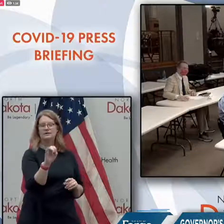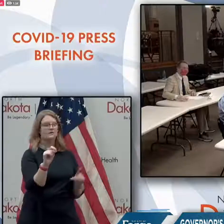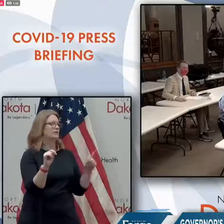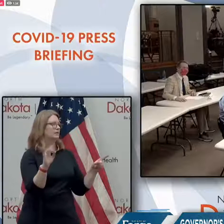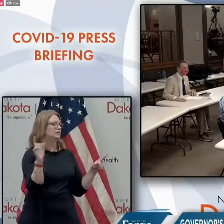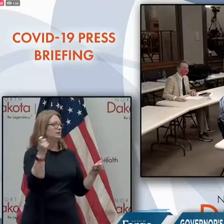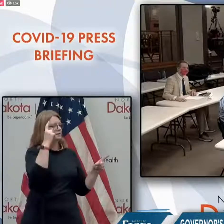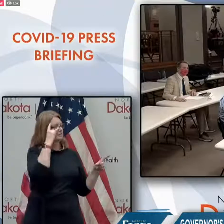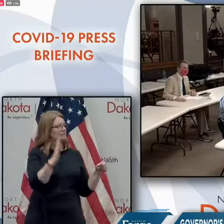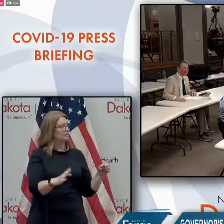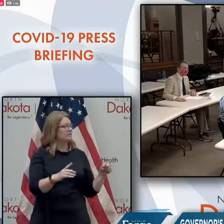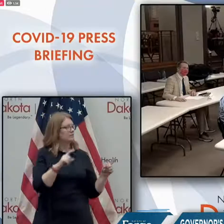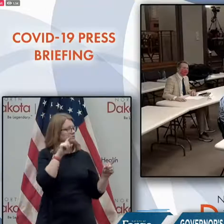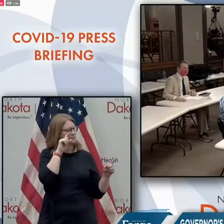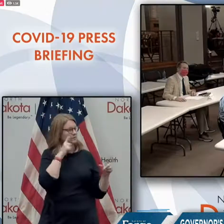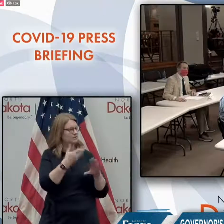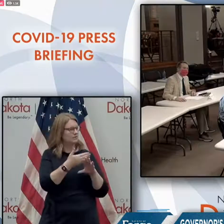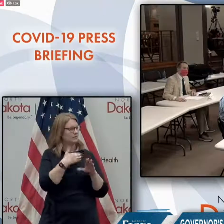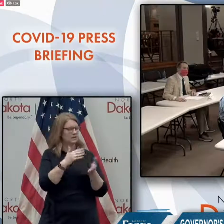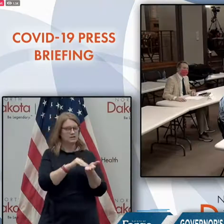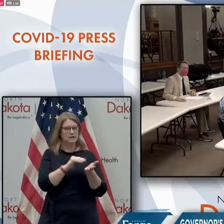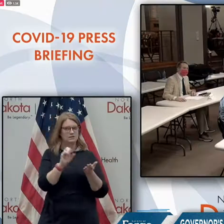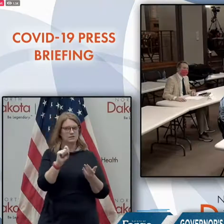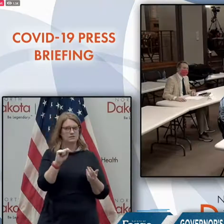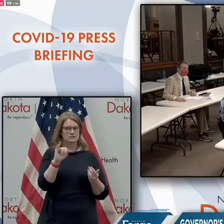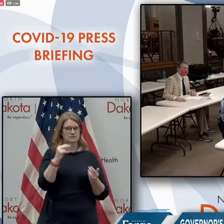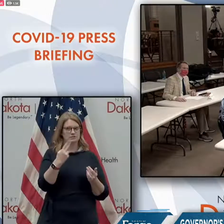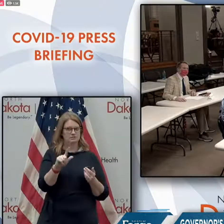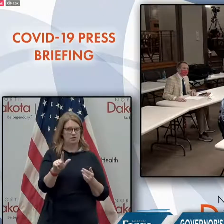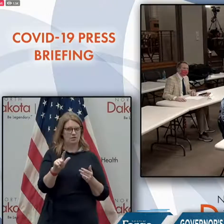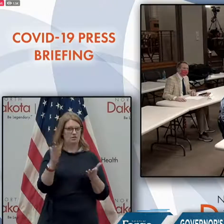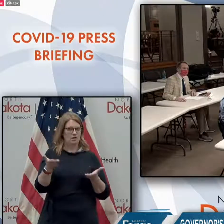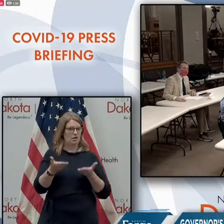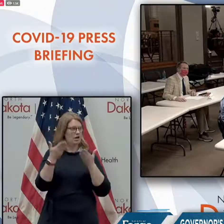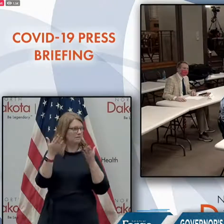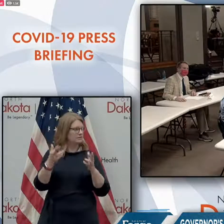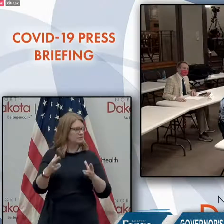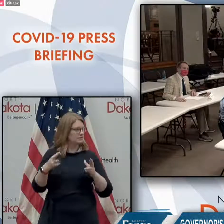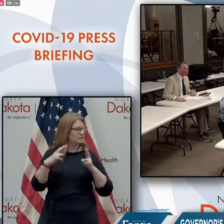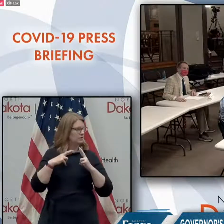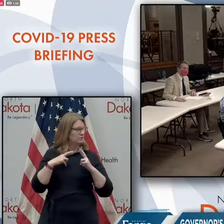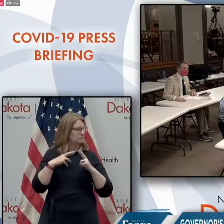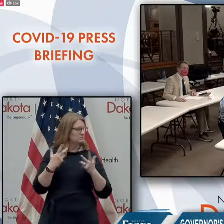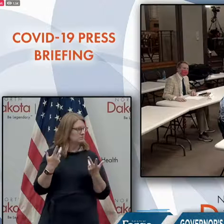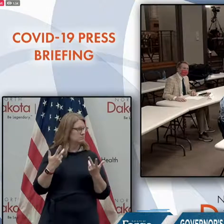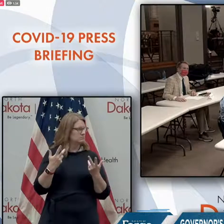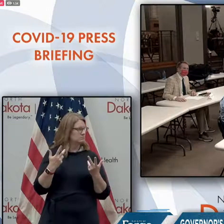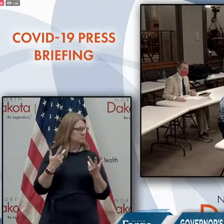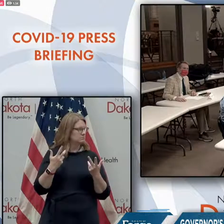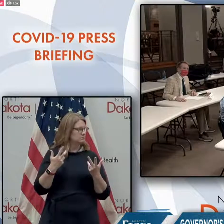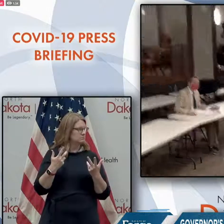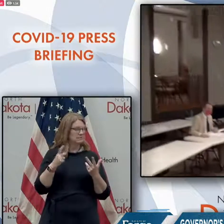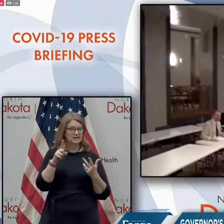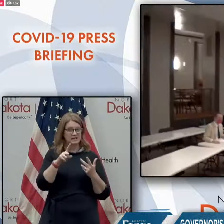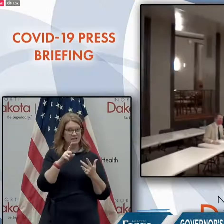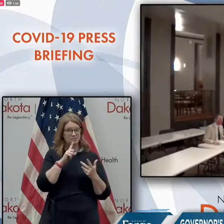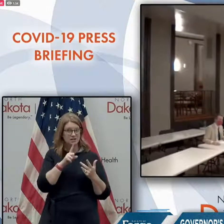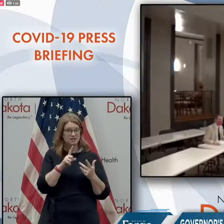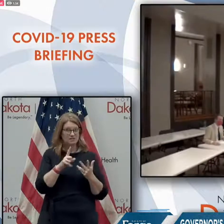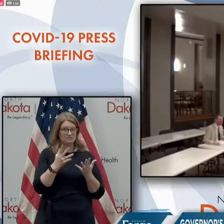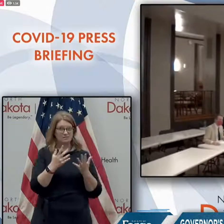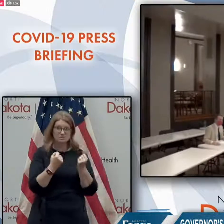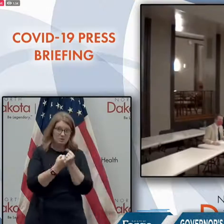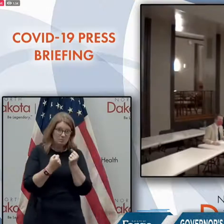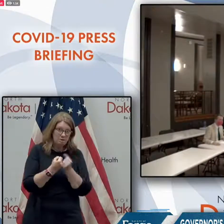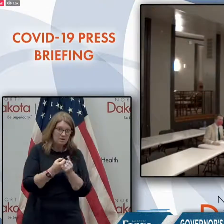I'm wondering if before Dr. Stahl offered his resignation, he had expressed any favor for mandating masks, and if that was